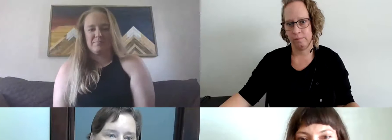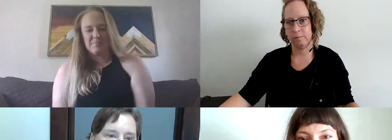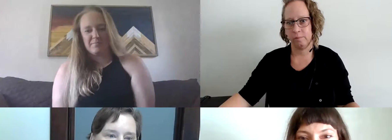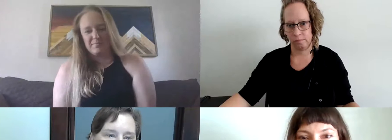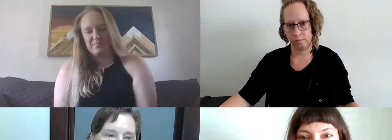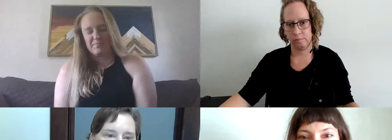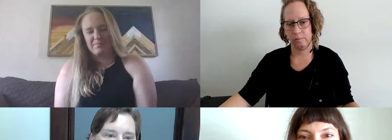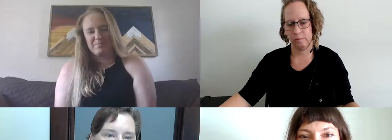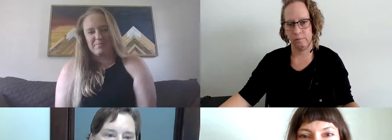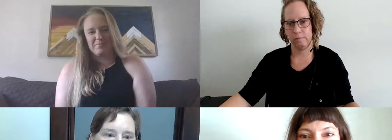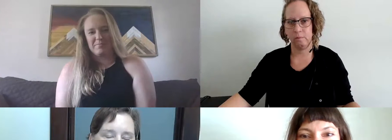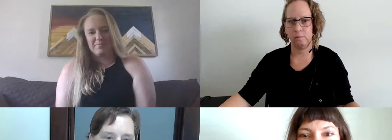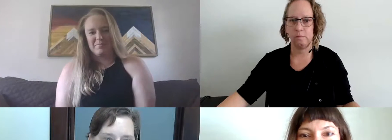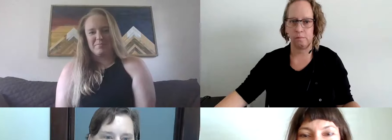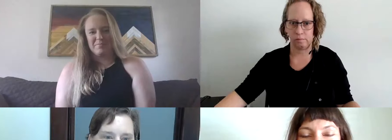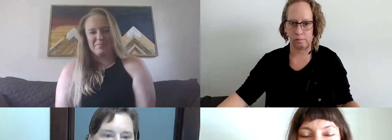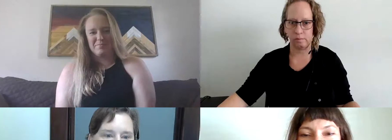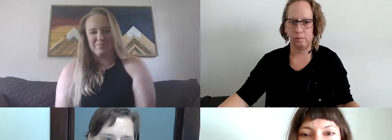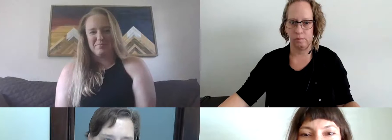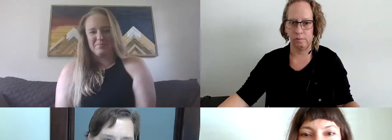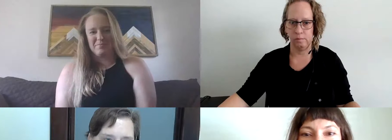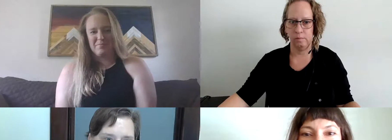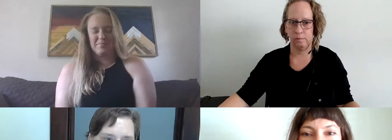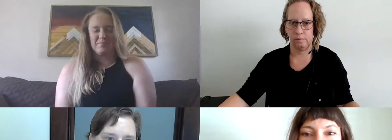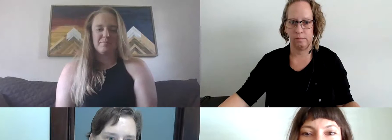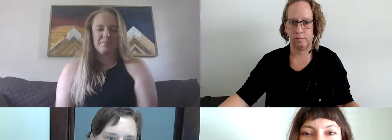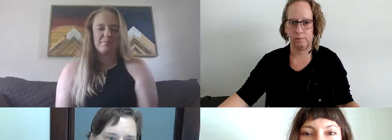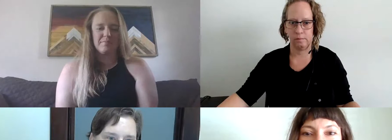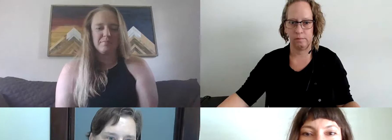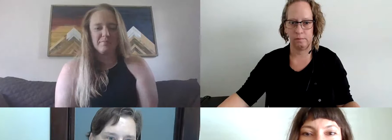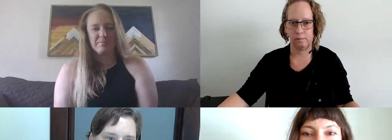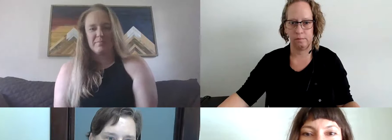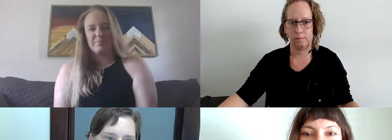Kempf, and I work with the Federal Relay team.